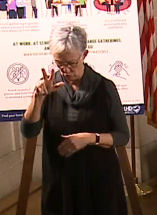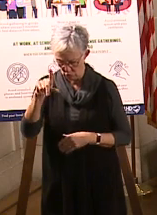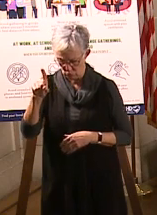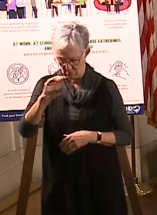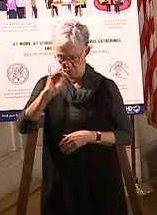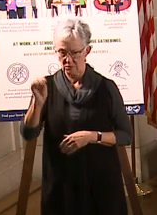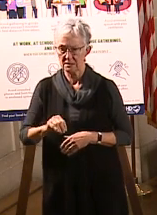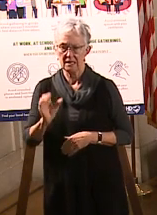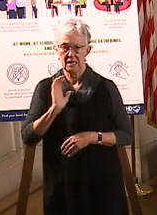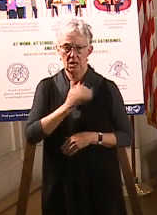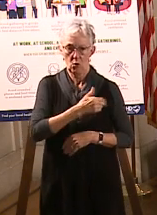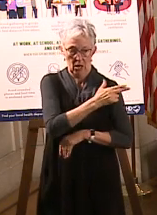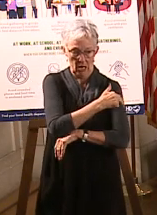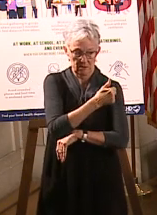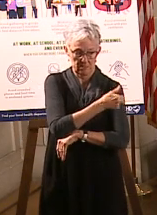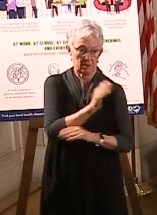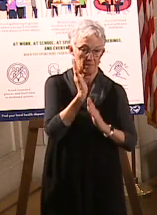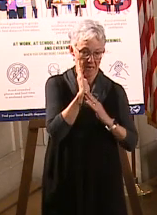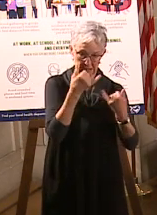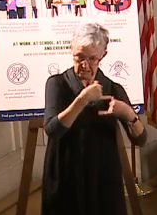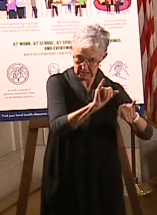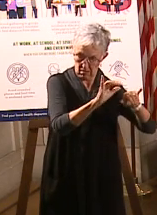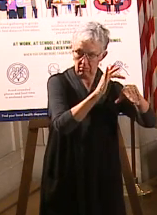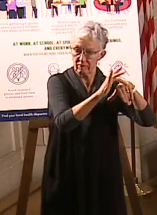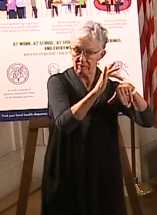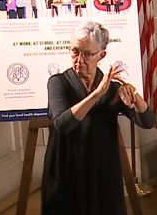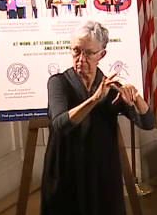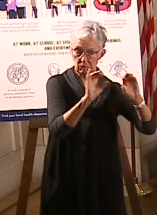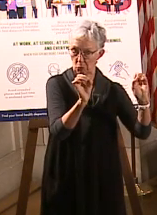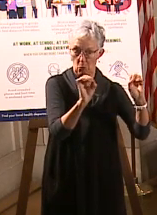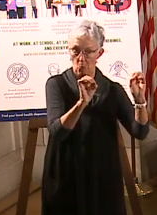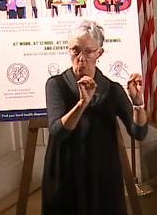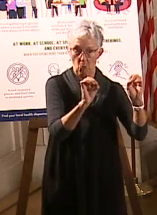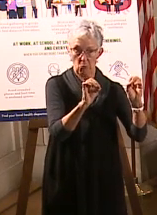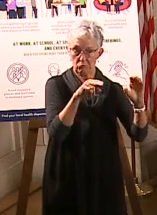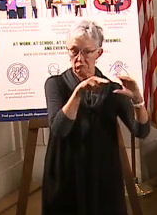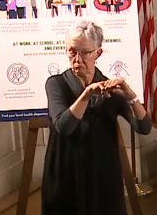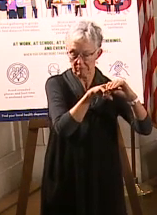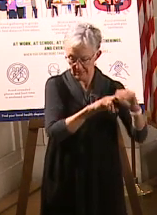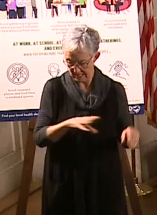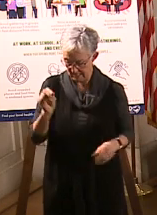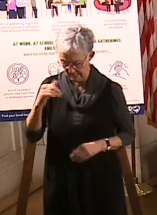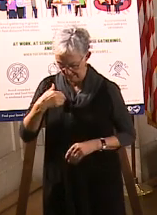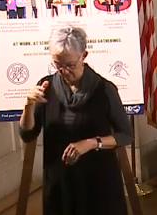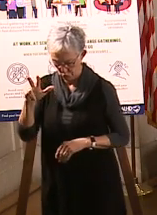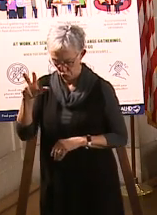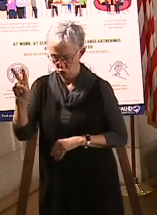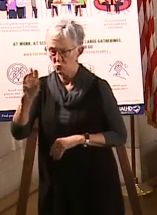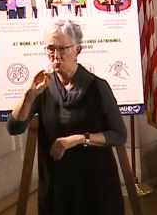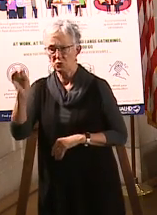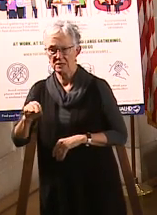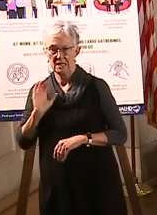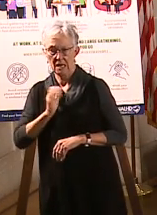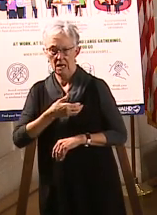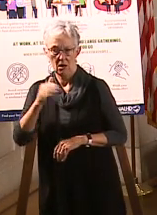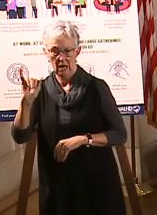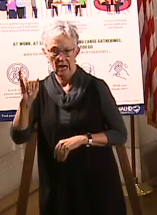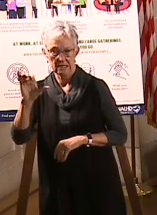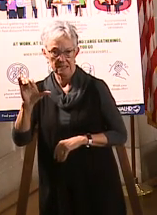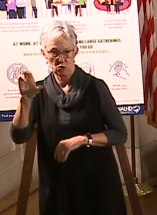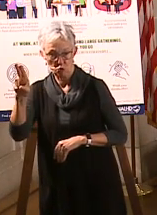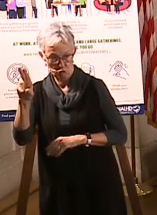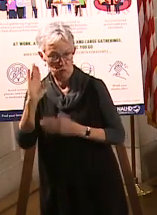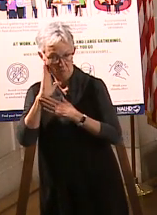ICU beds available, and 72% of our ventilators available. Hospitalizations are currently at 515, which means